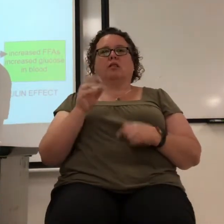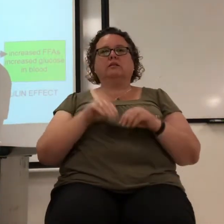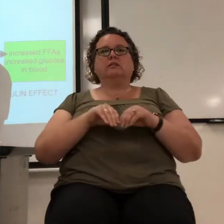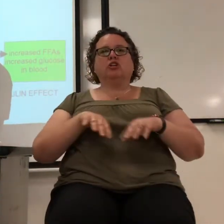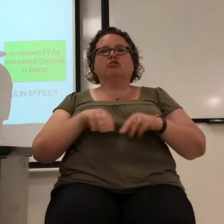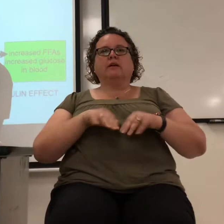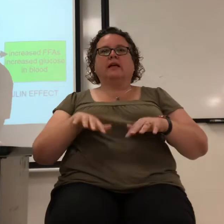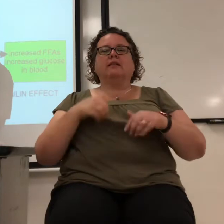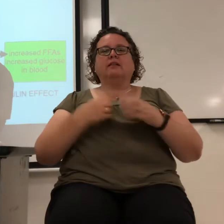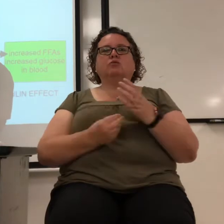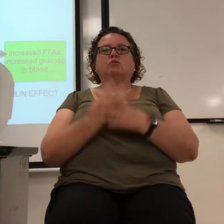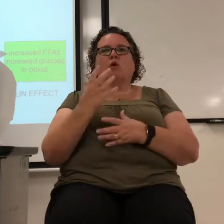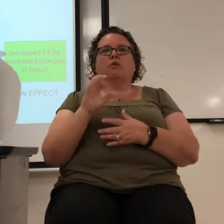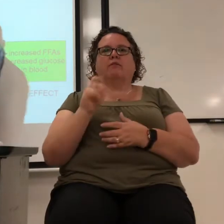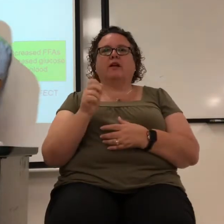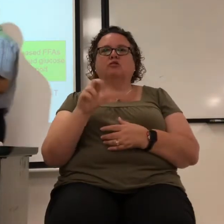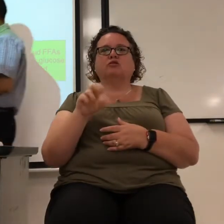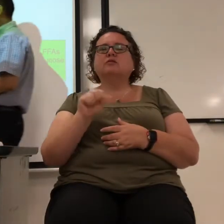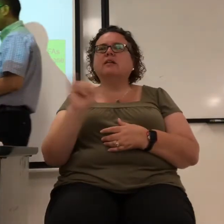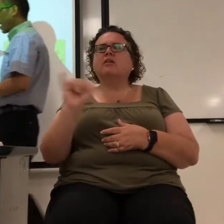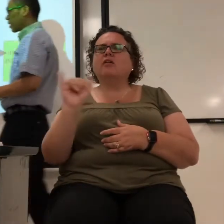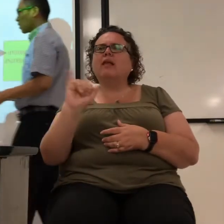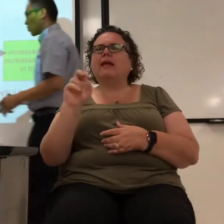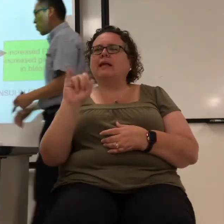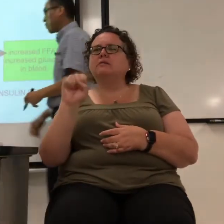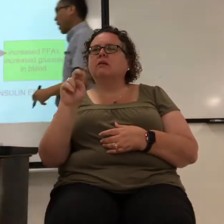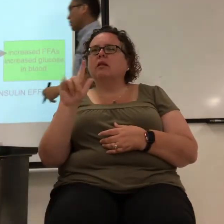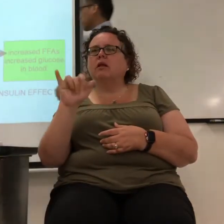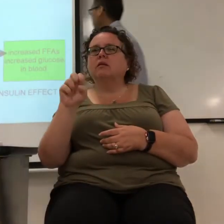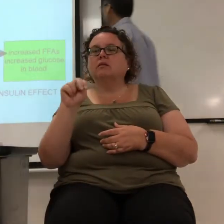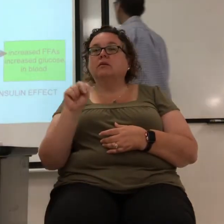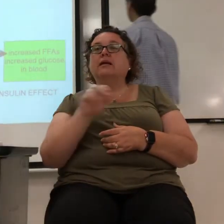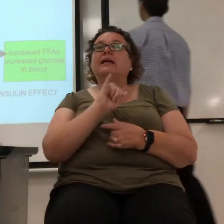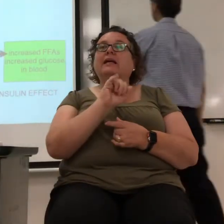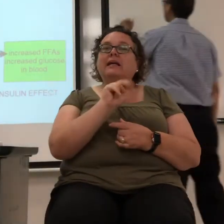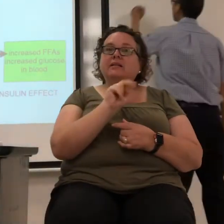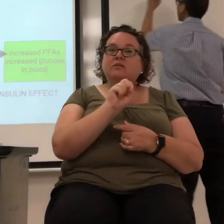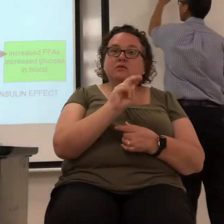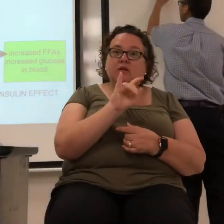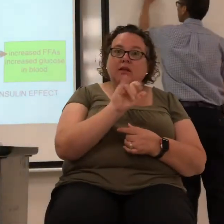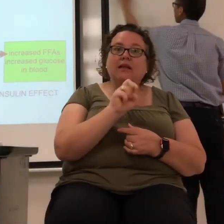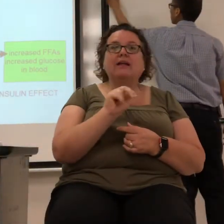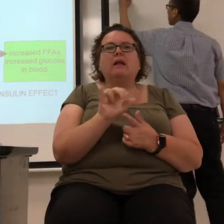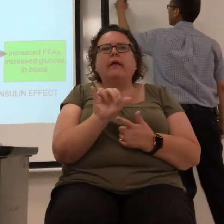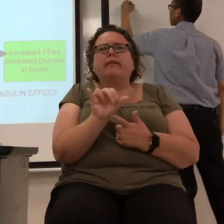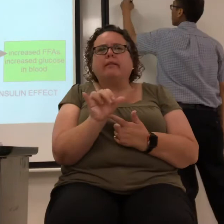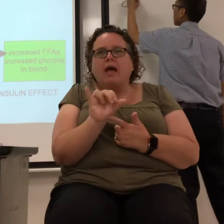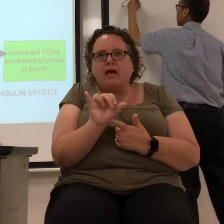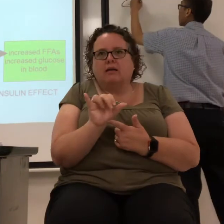that act like insulin. Insulin-like growth factors.